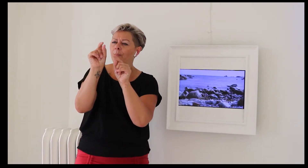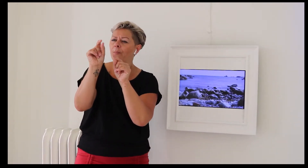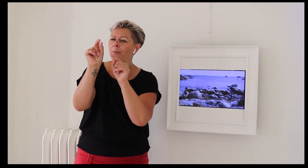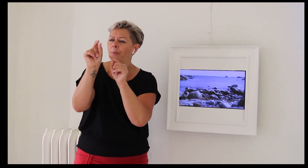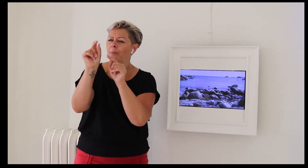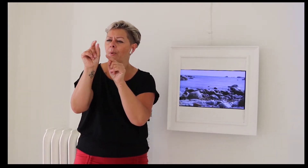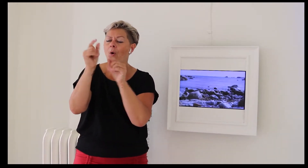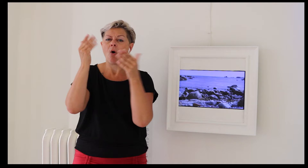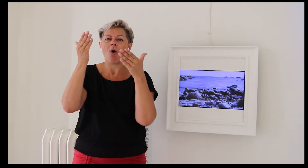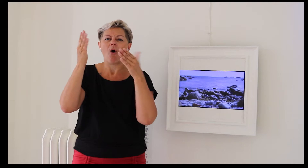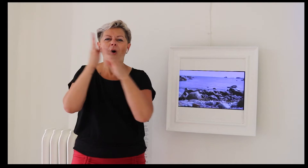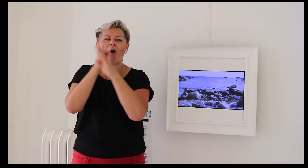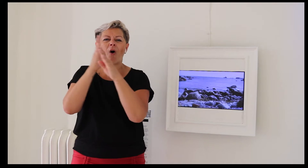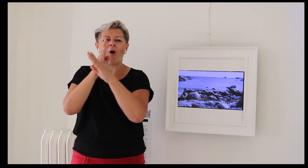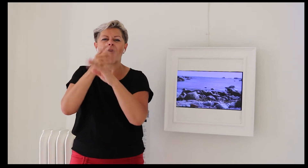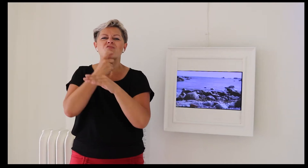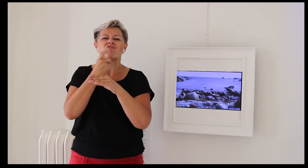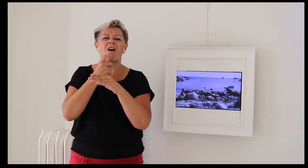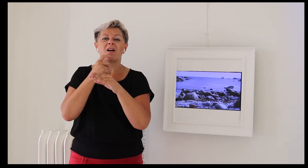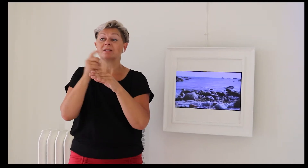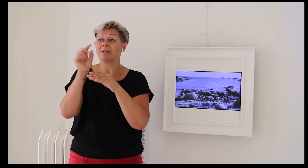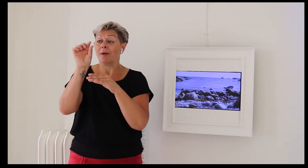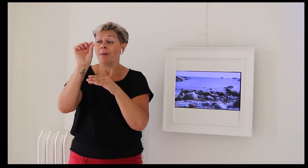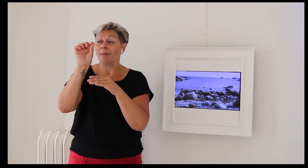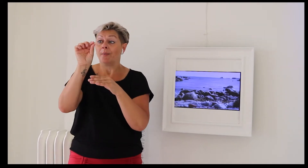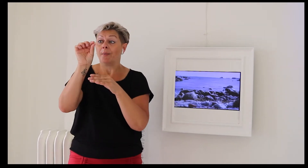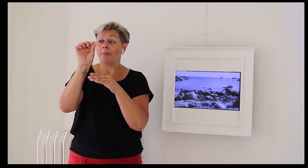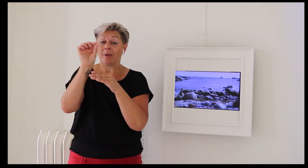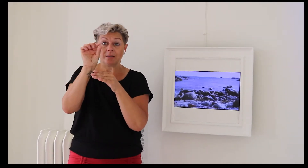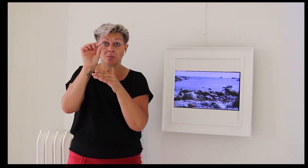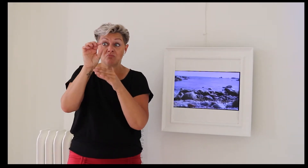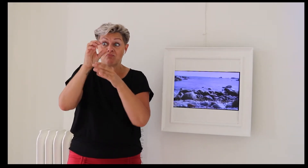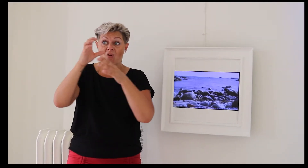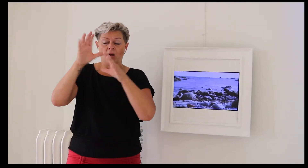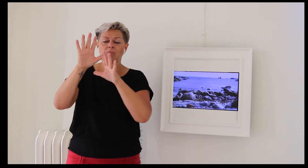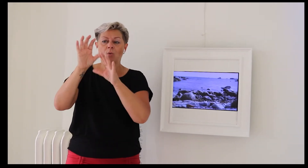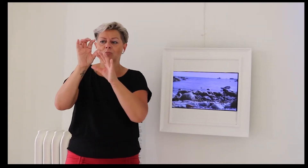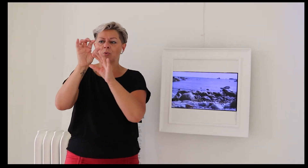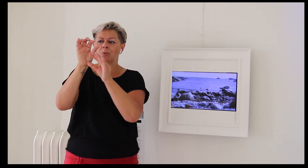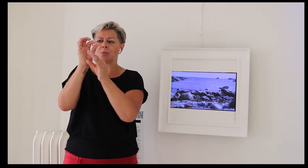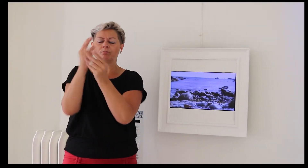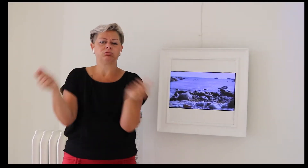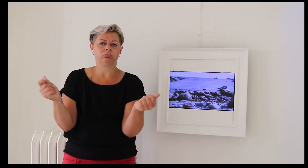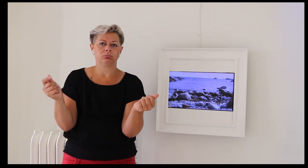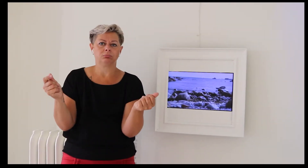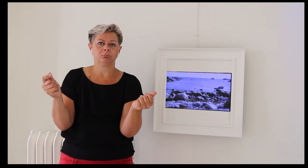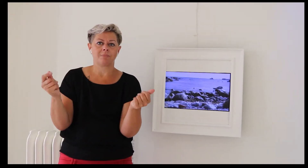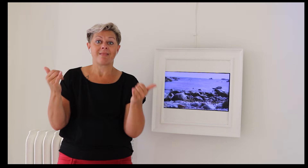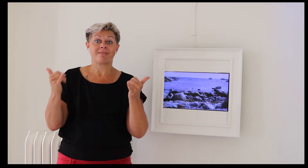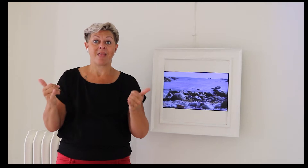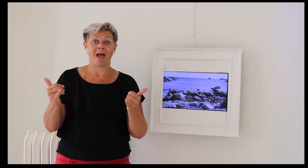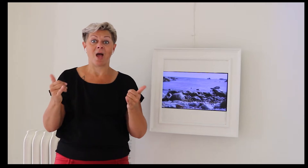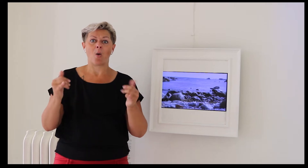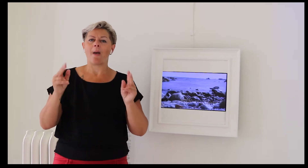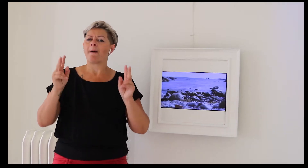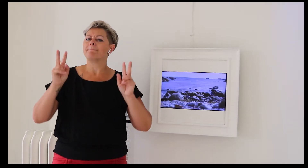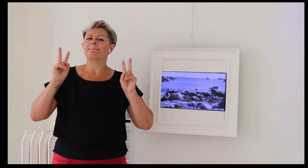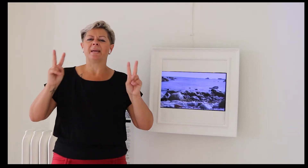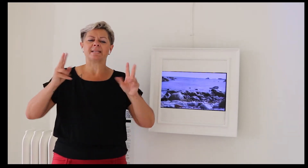small boulders in the distance, but doesn't stay for long. It soon fades out. This time the scene is left in peace for only